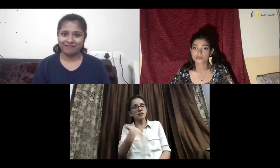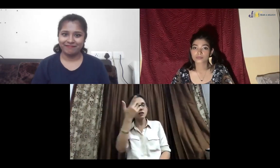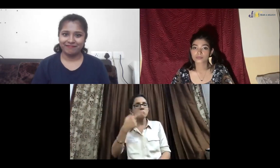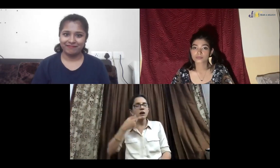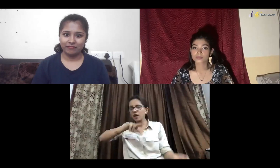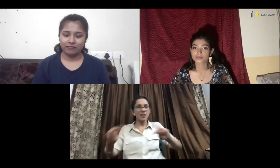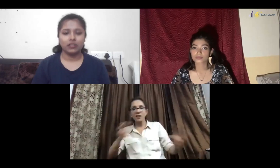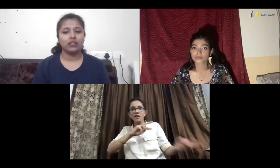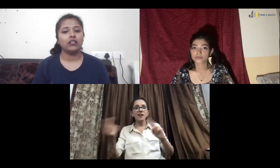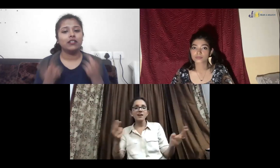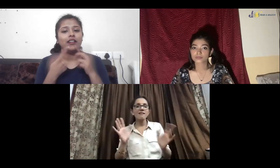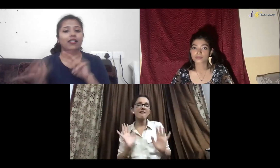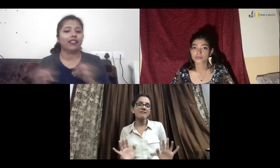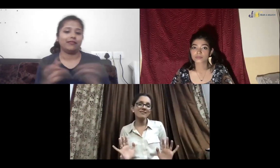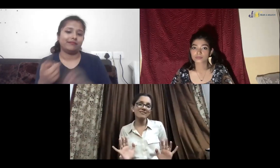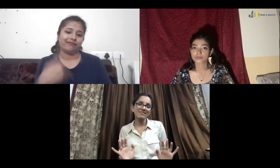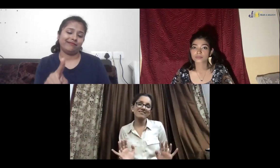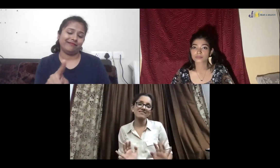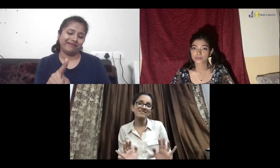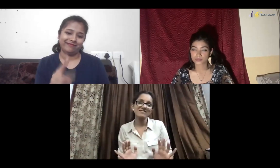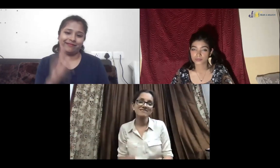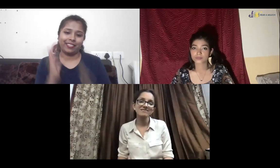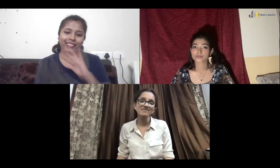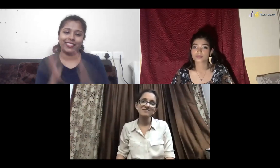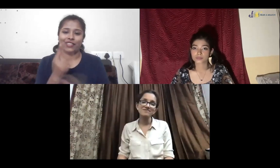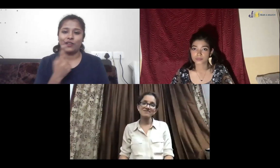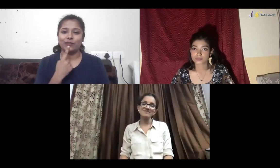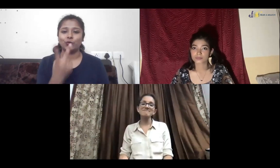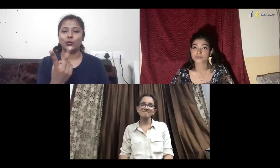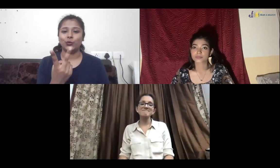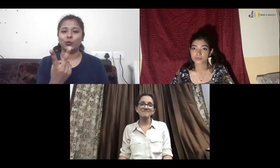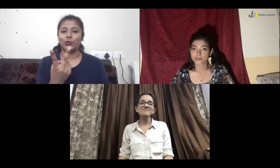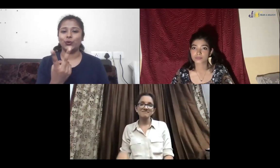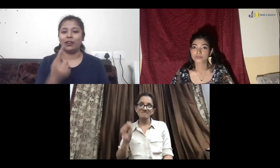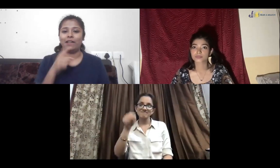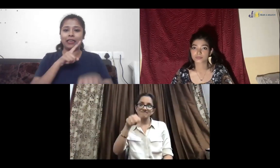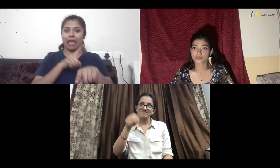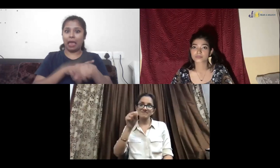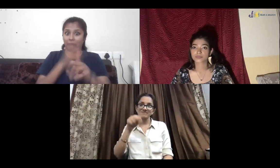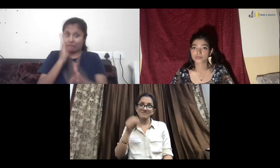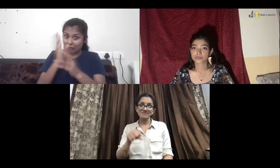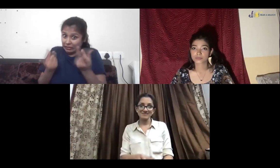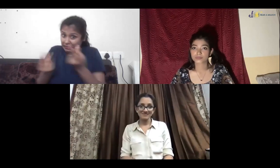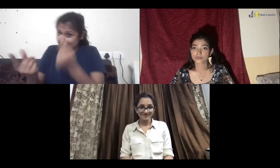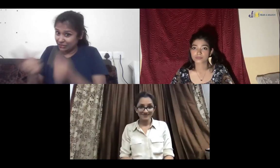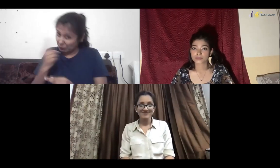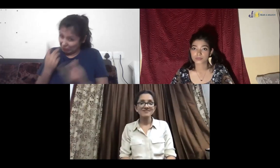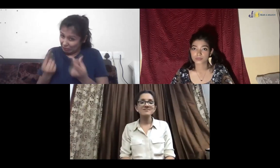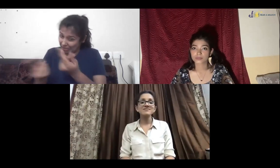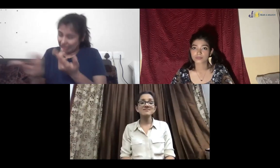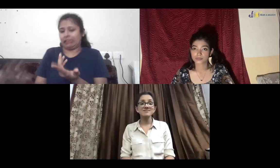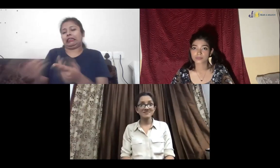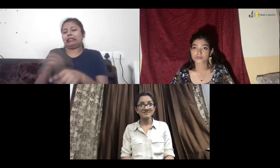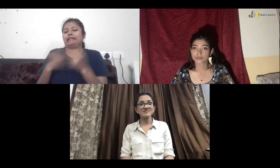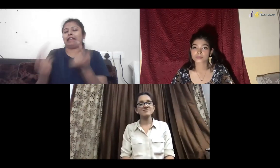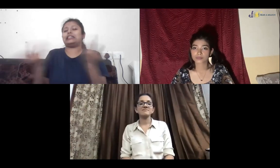don't agree. They don't tell you anything. So, I mean, the things go round. So two way.